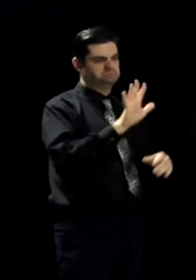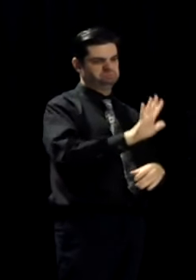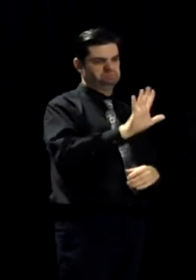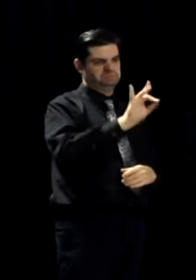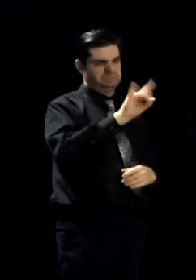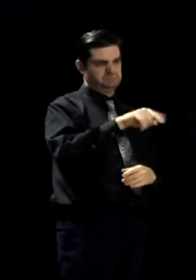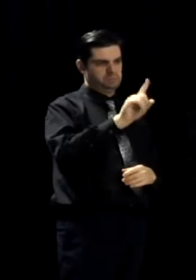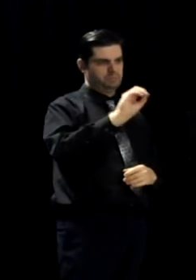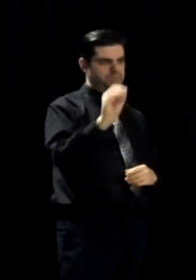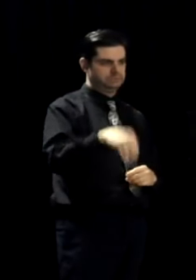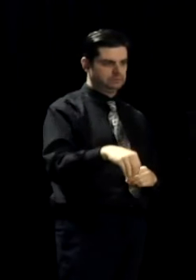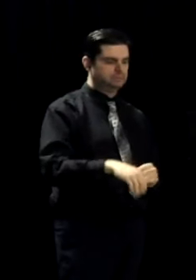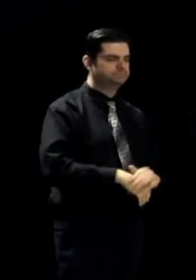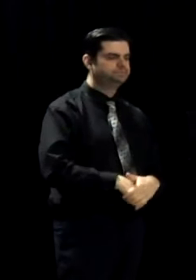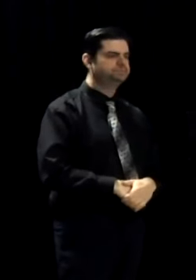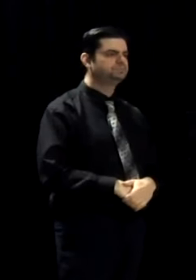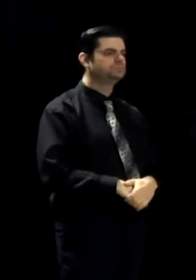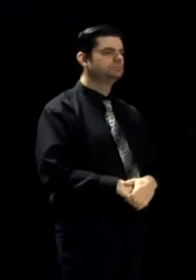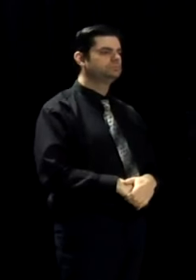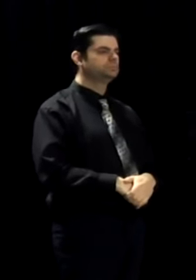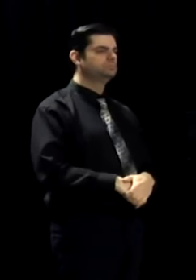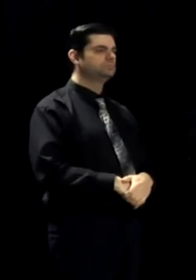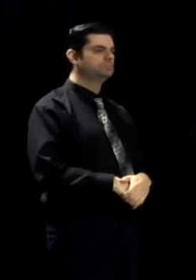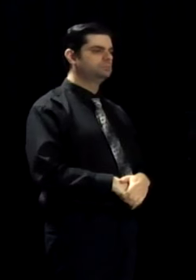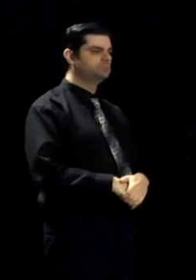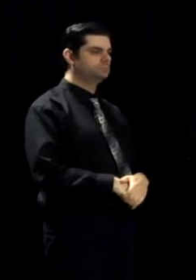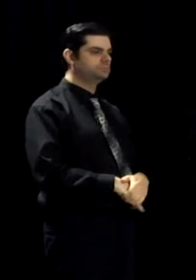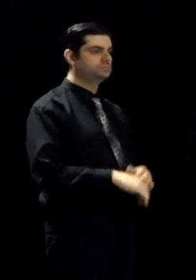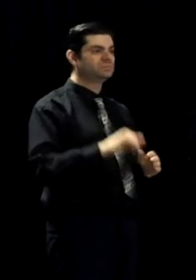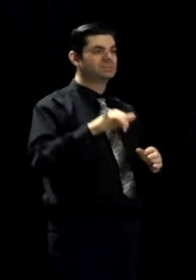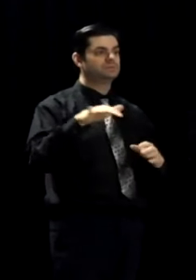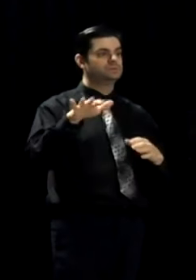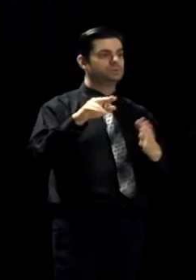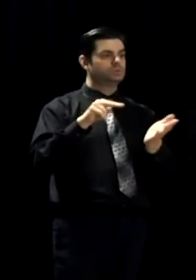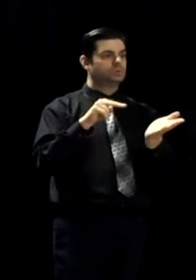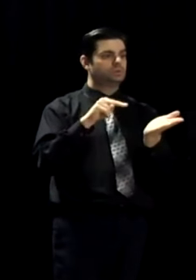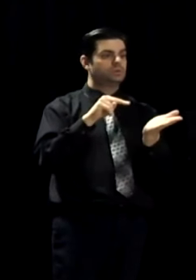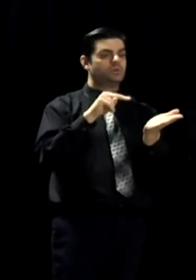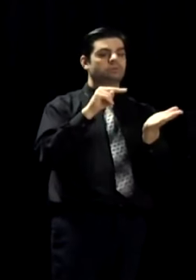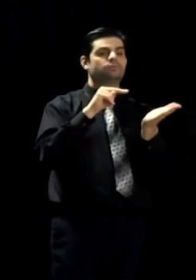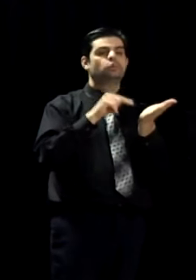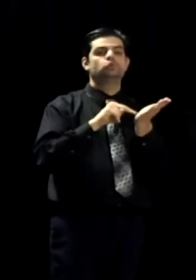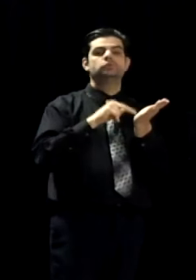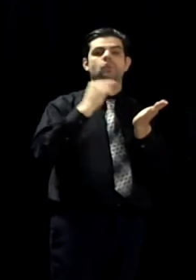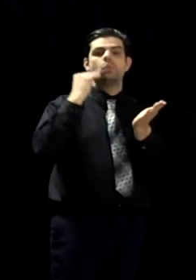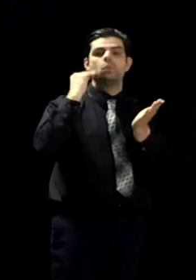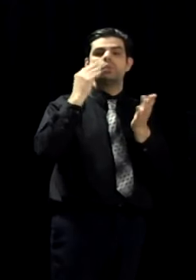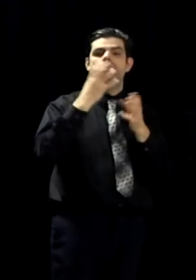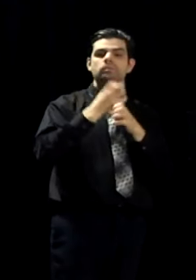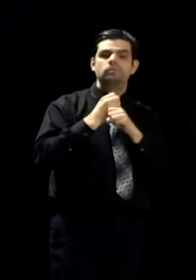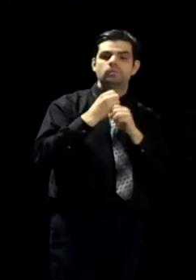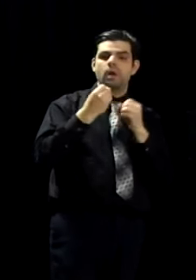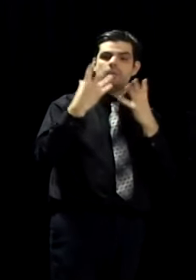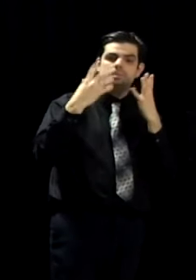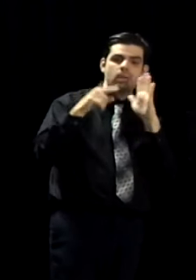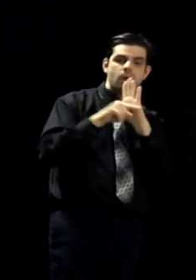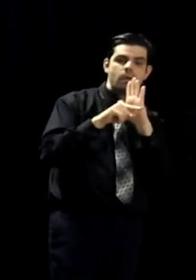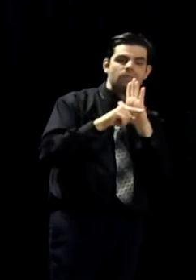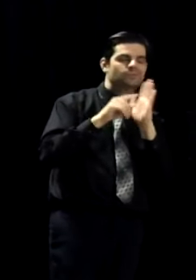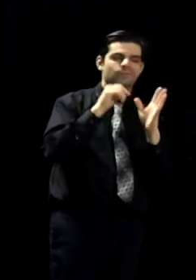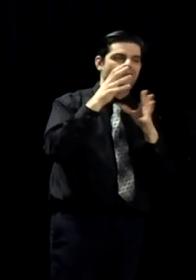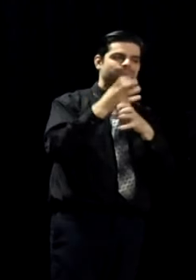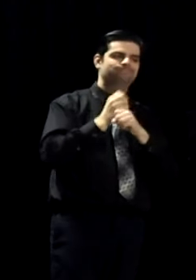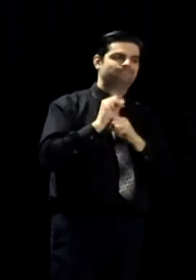that 8.1 is probably a little bit less, probably around 7.9 for all of our fellow statisticians.